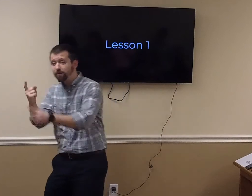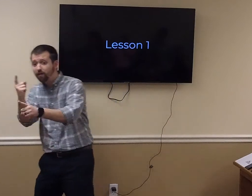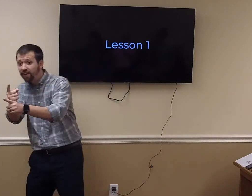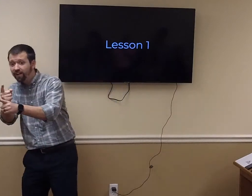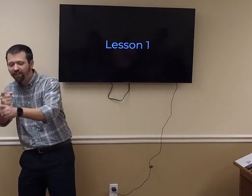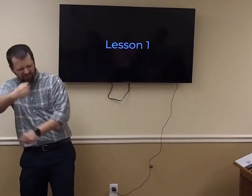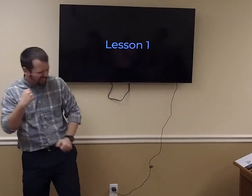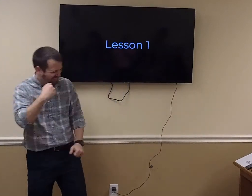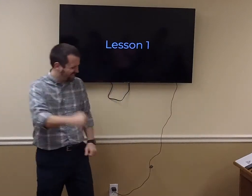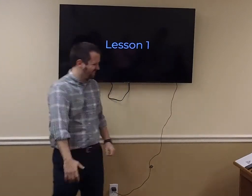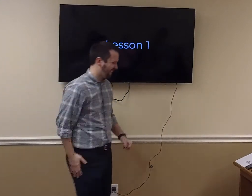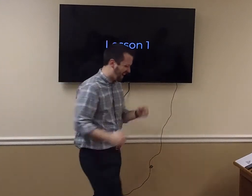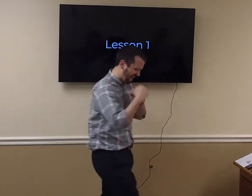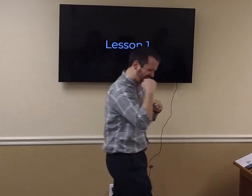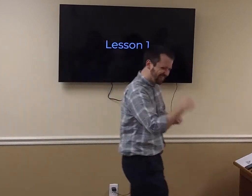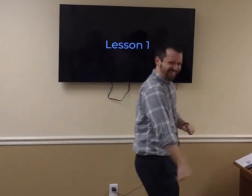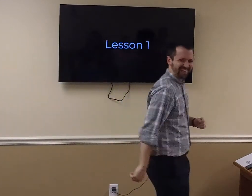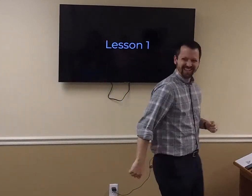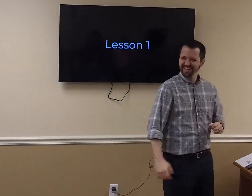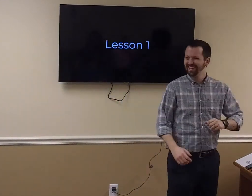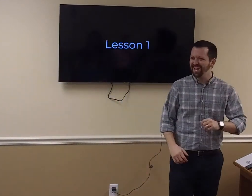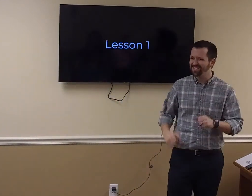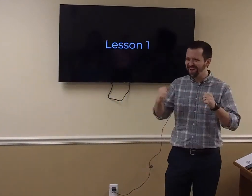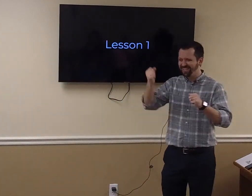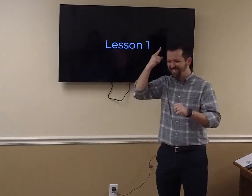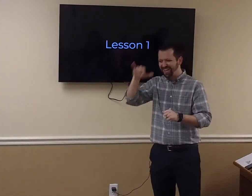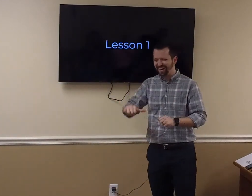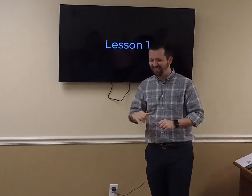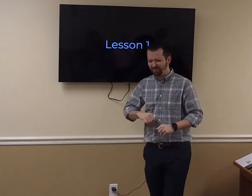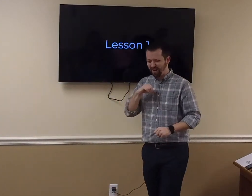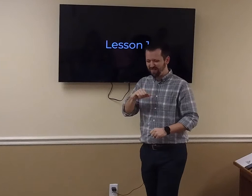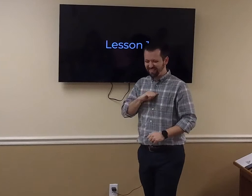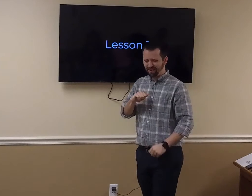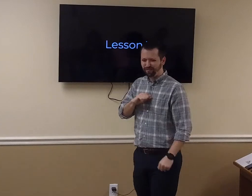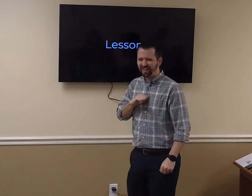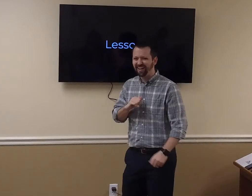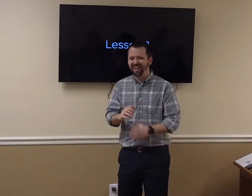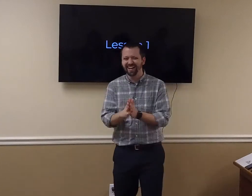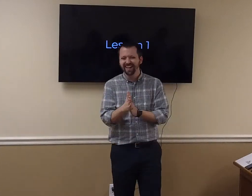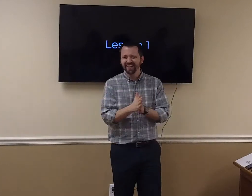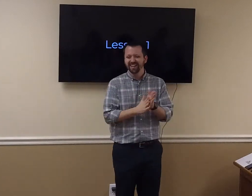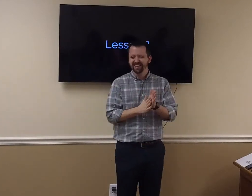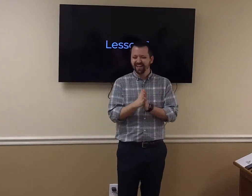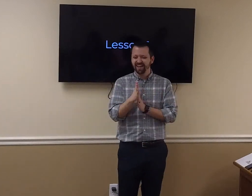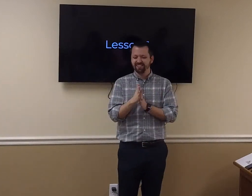Am I right? Yes. Yes. Nice. Yes, I understood that. I'm so proud of myself.